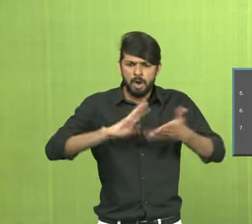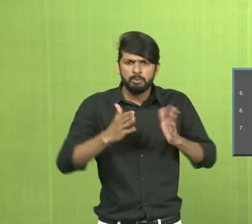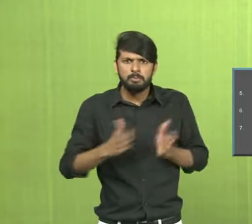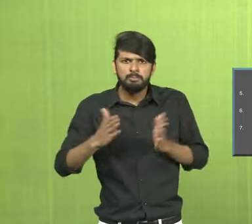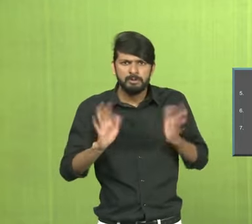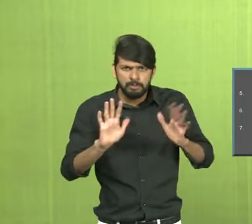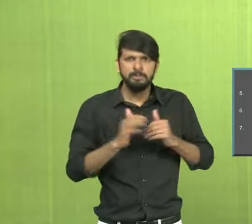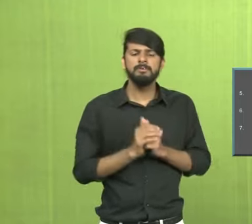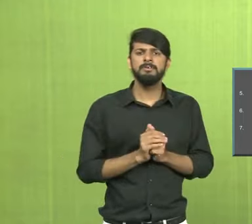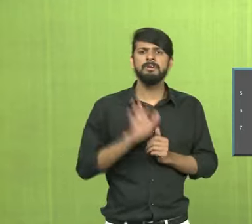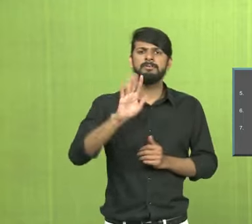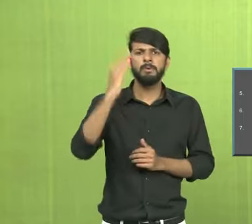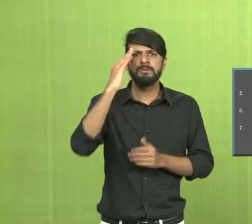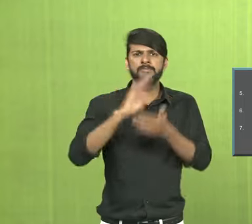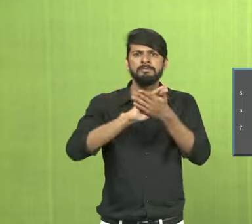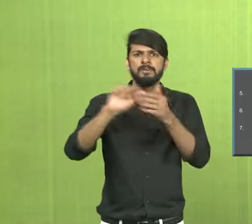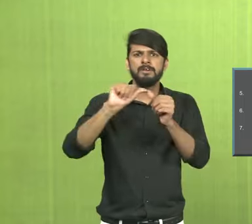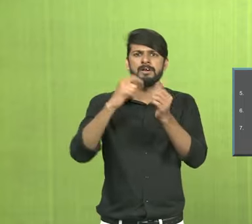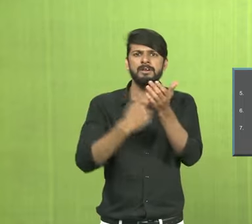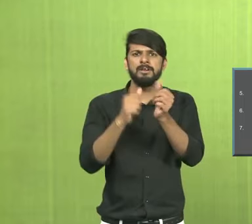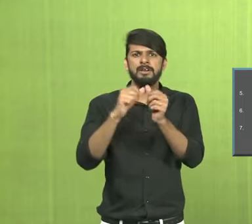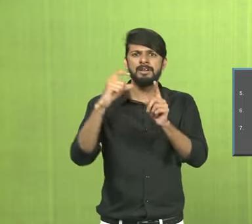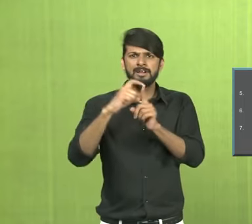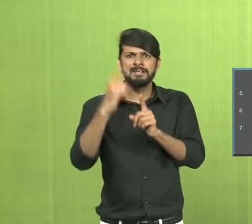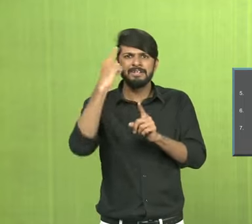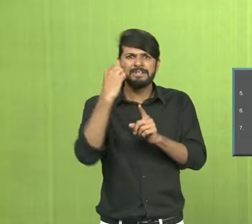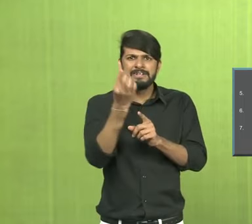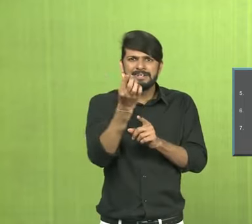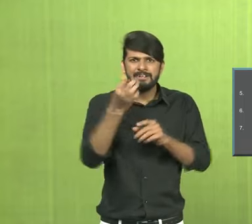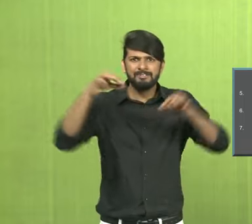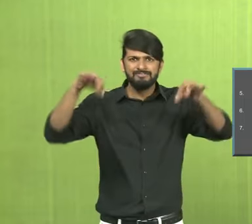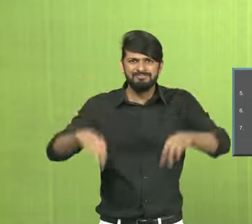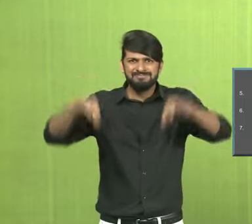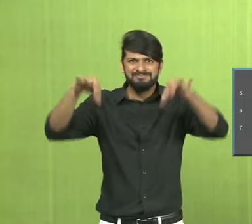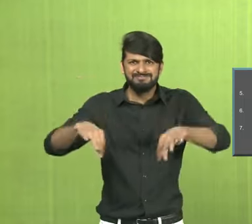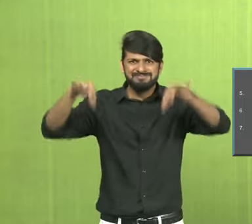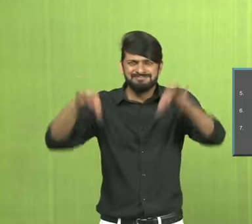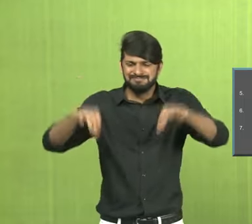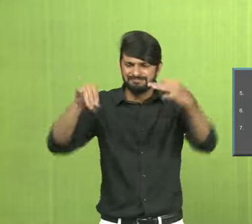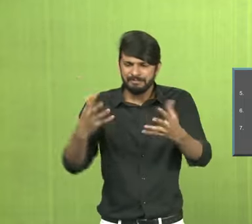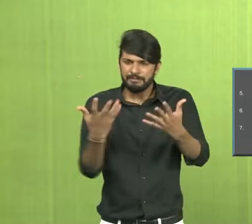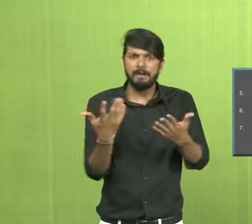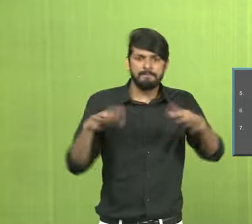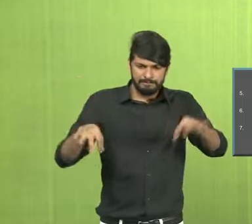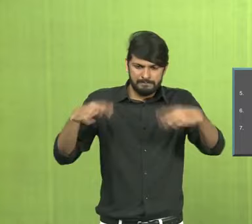Before drawing the figures in black, the bleached fabric is treated with a solution